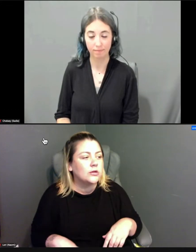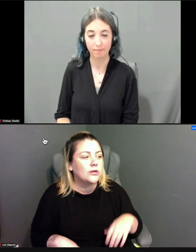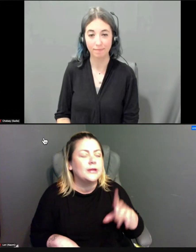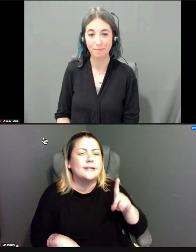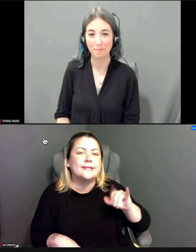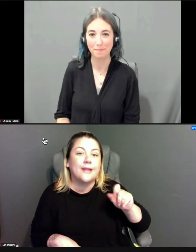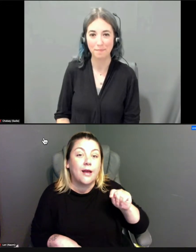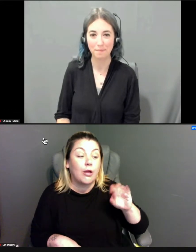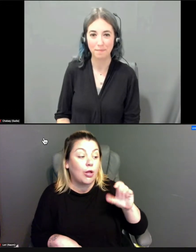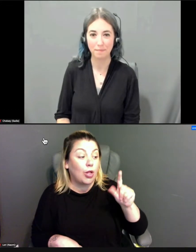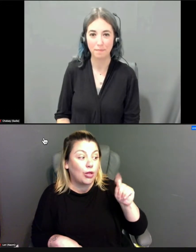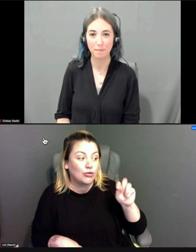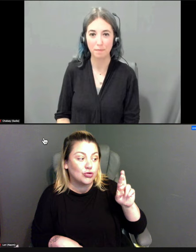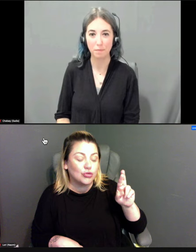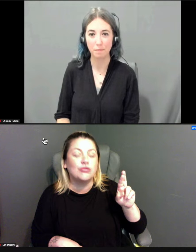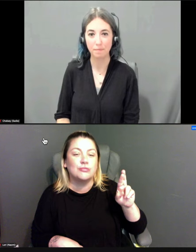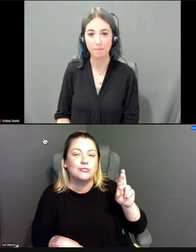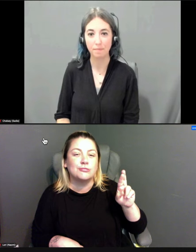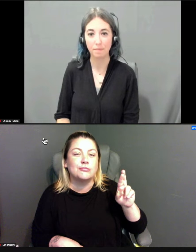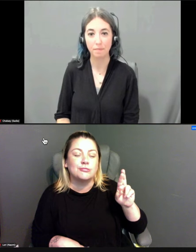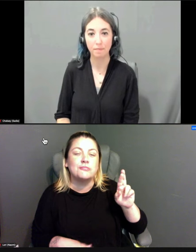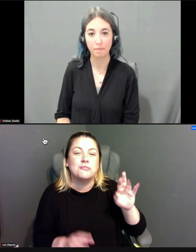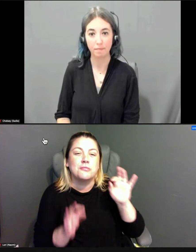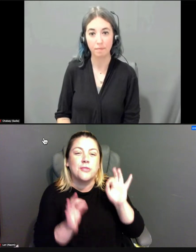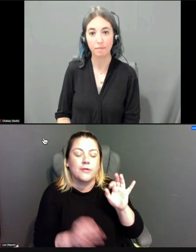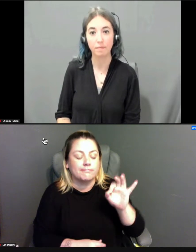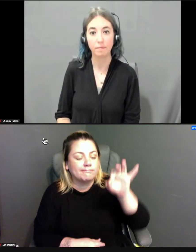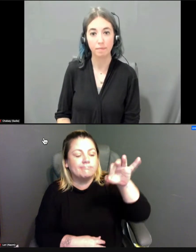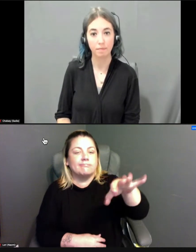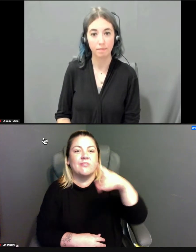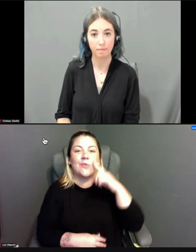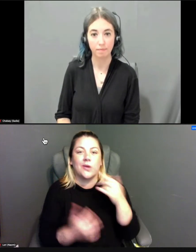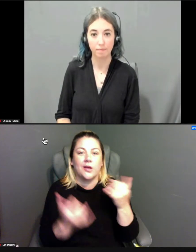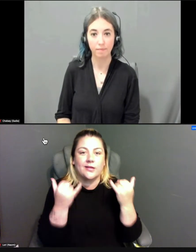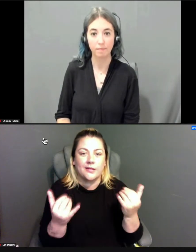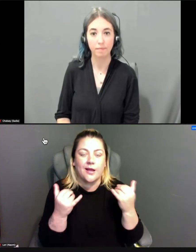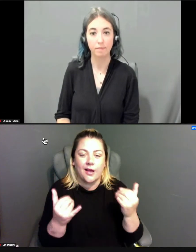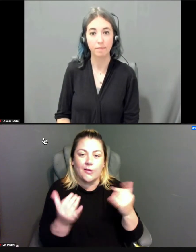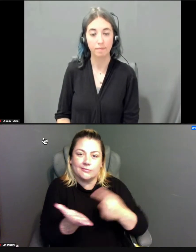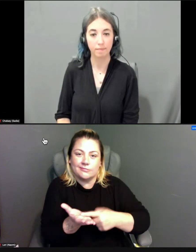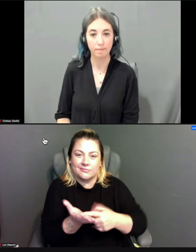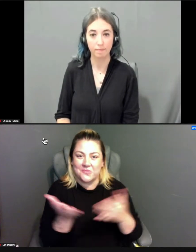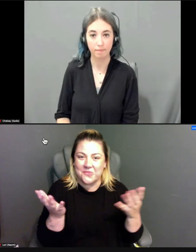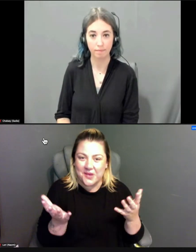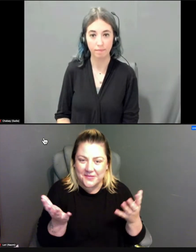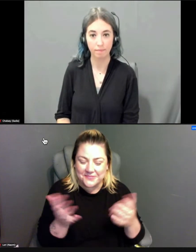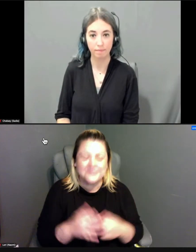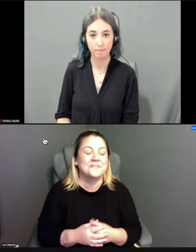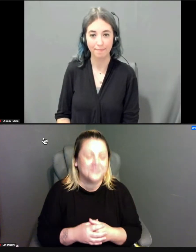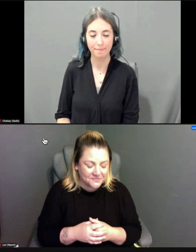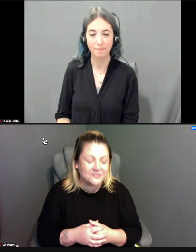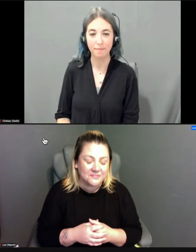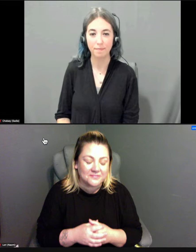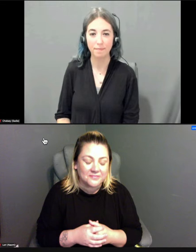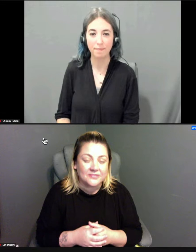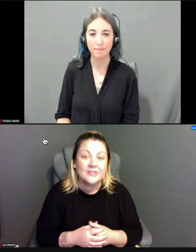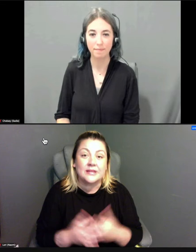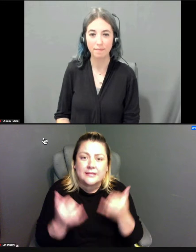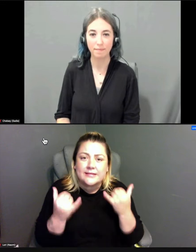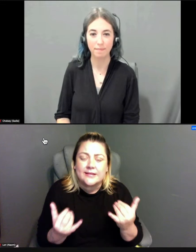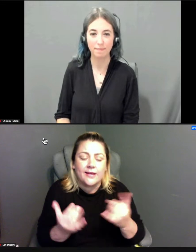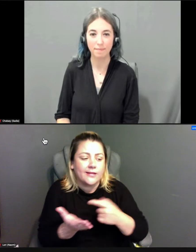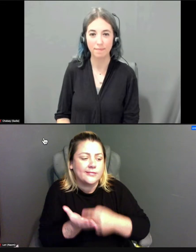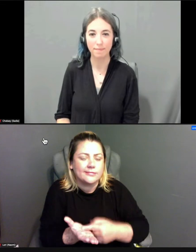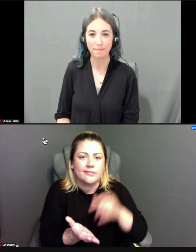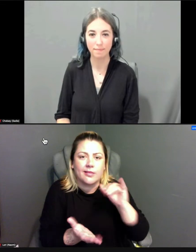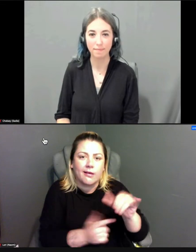perfect segue into today's episode. We are going to talk today all about what diet culture is